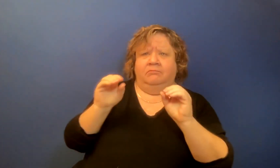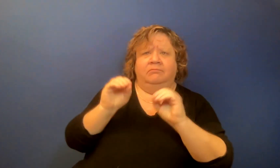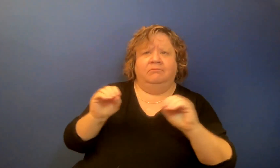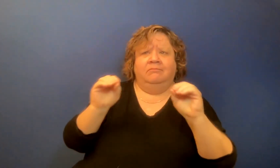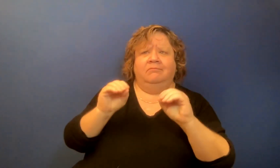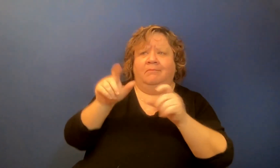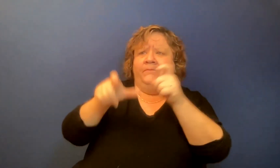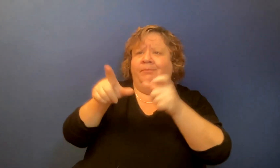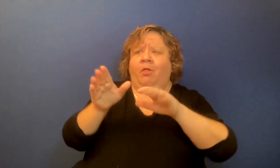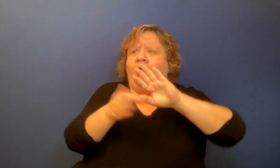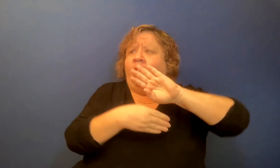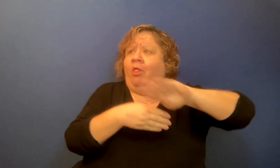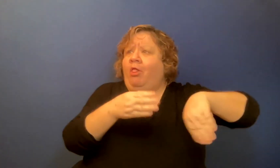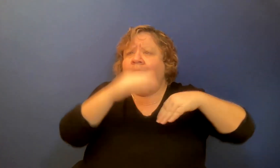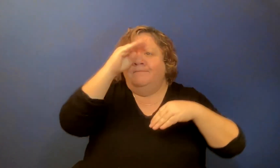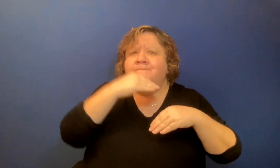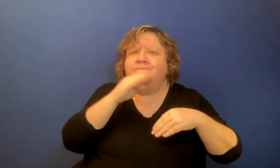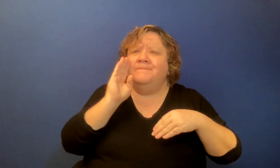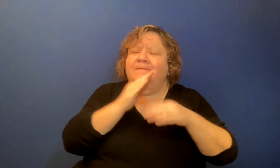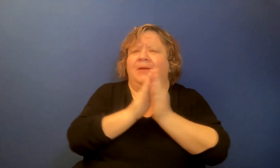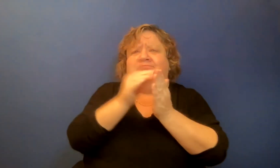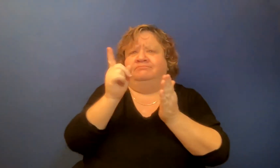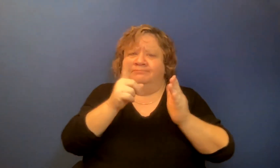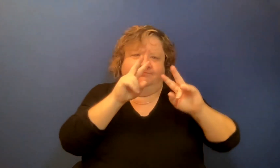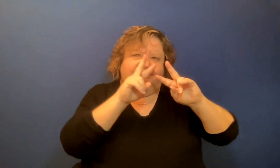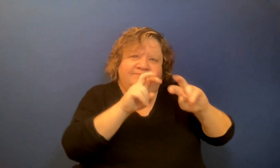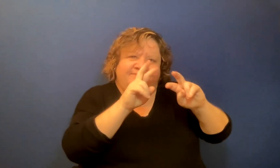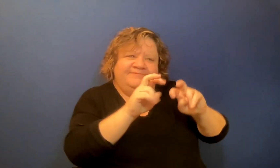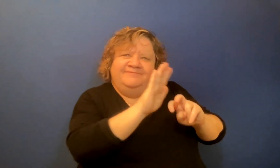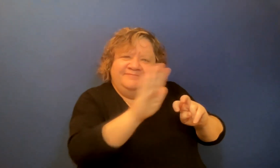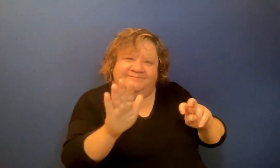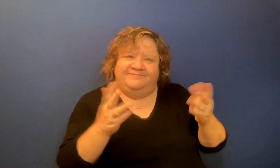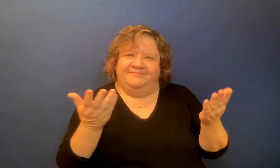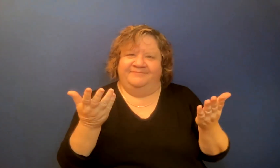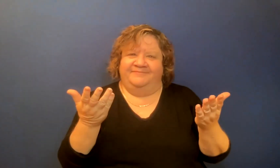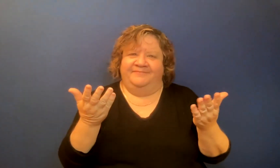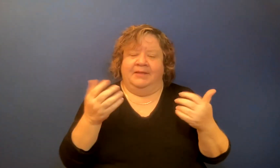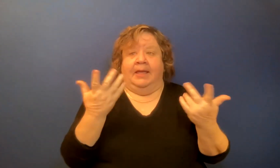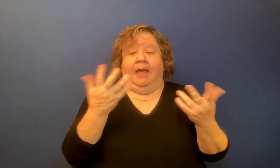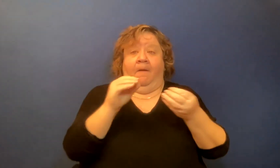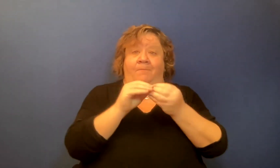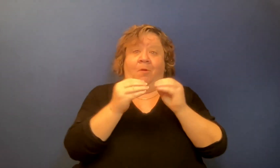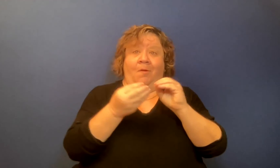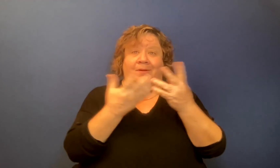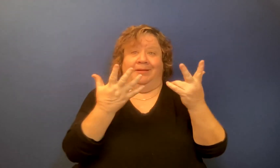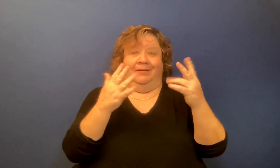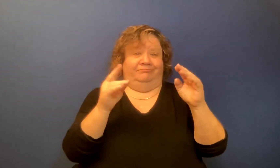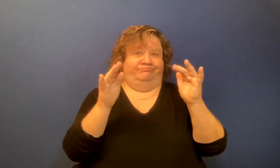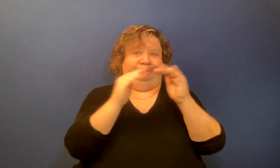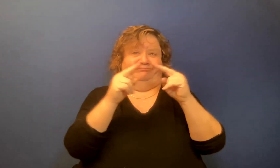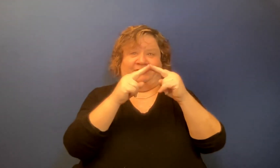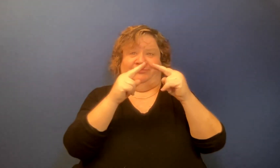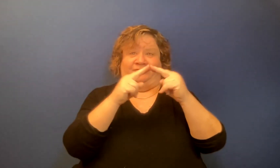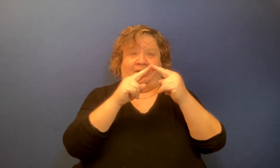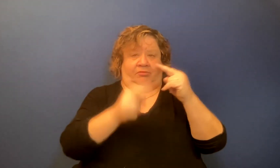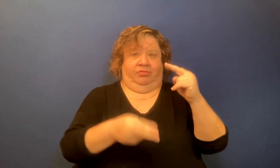that may be difficult to do in an online context, but as you move to those in-country or